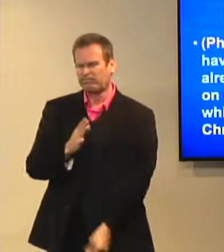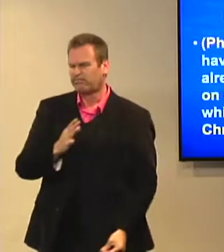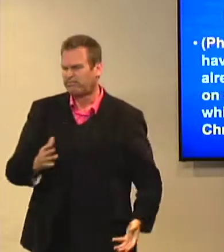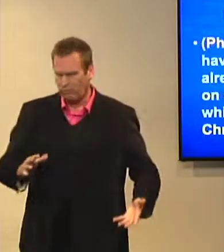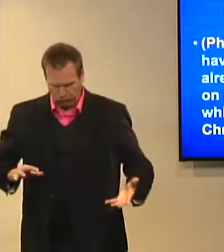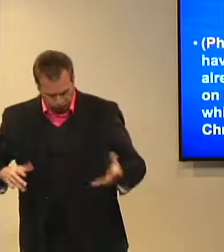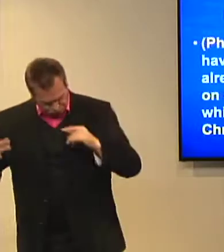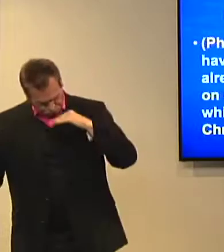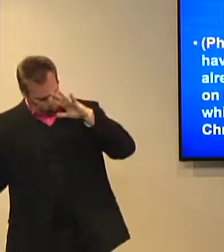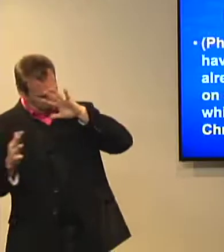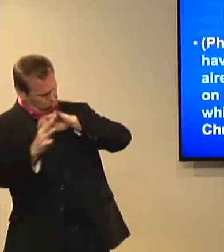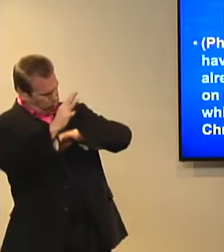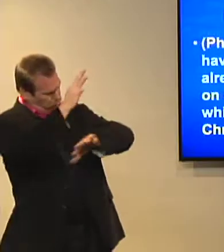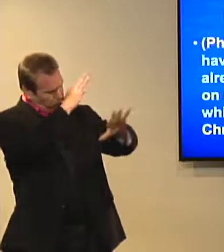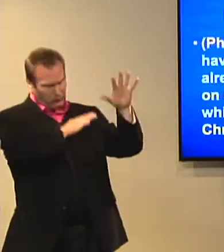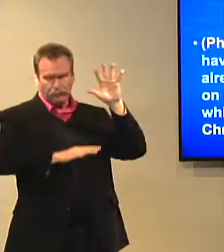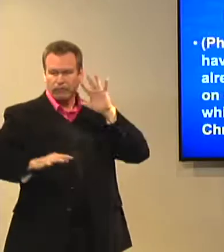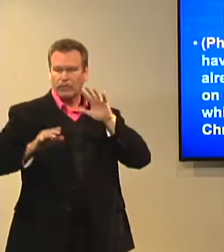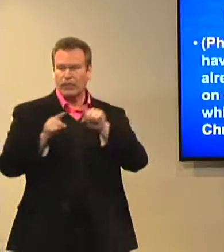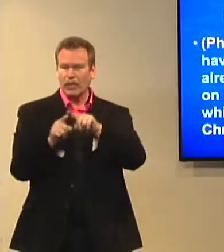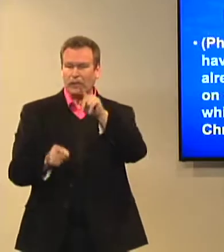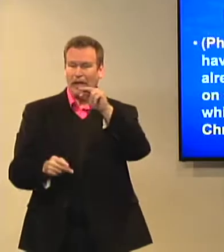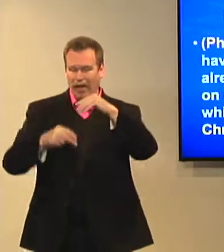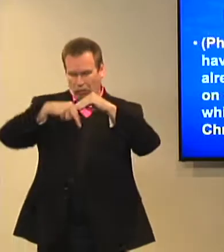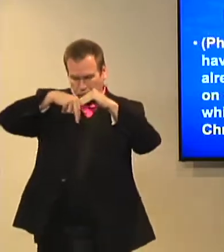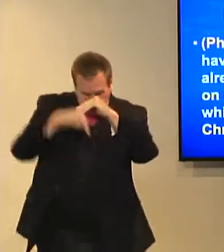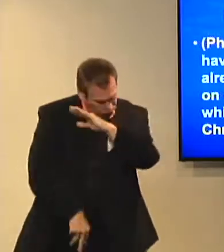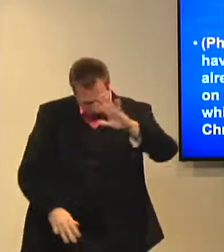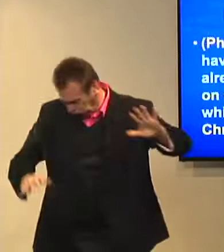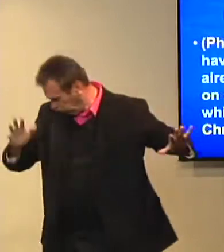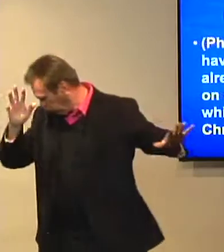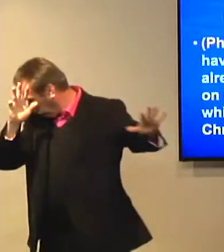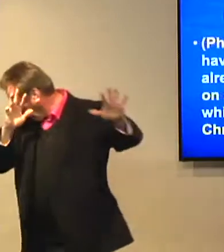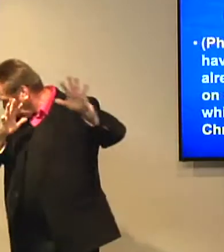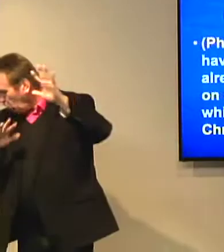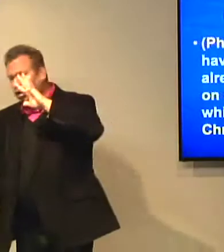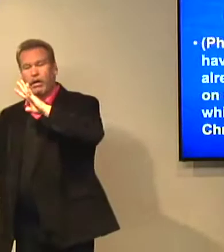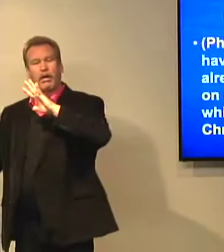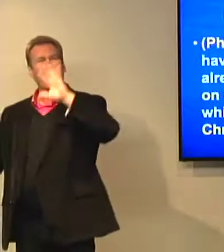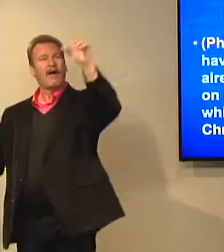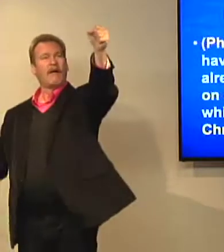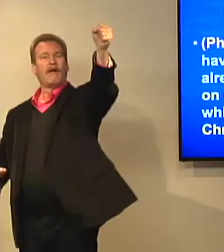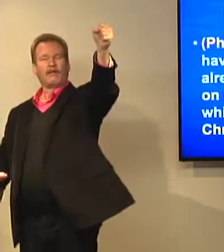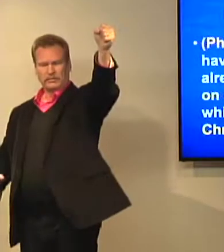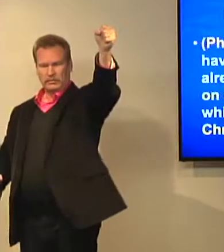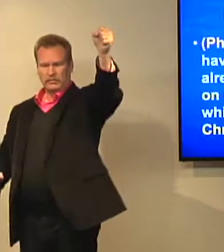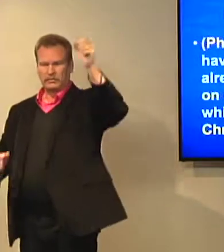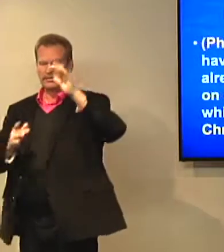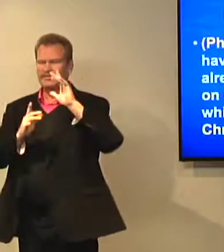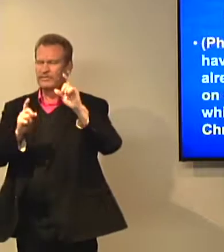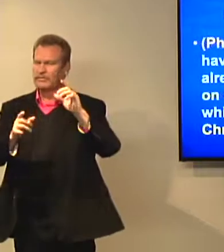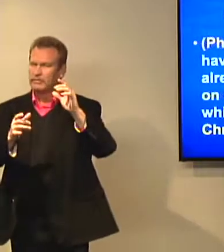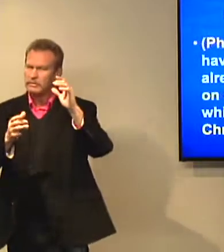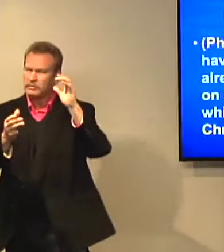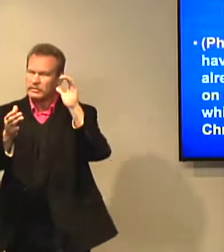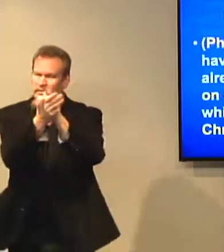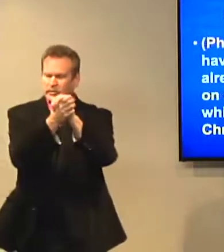You will have a downward spiral in your life. Just like with Peter, we are to